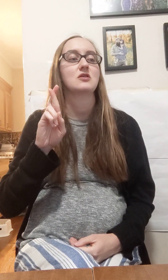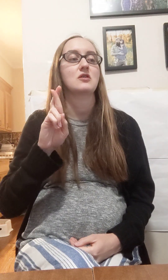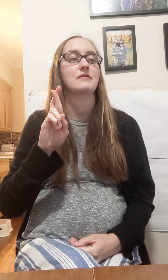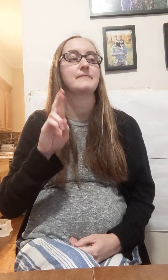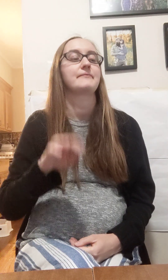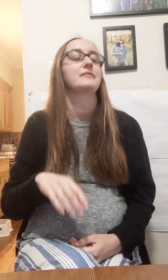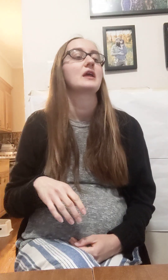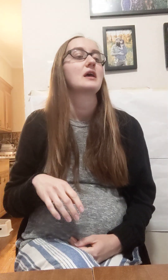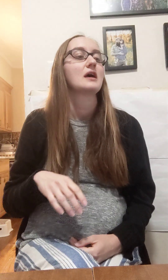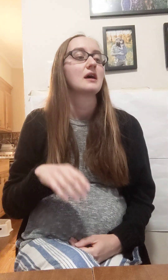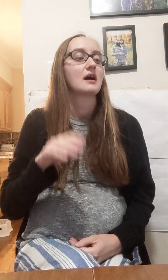Peter,